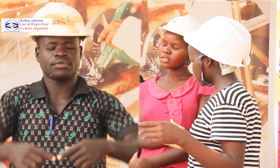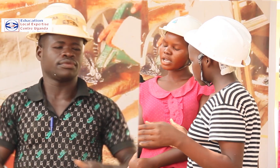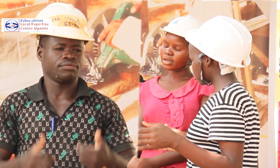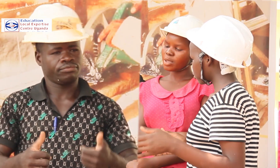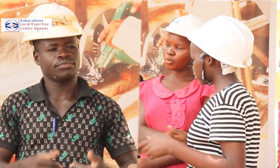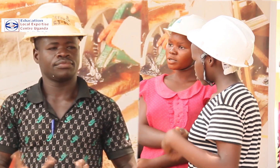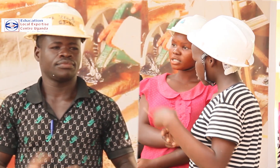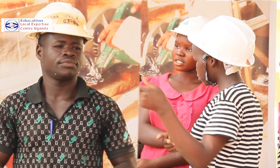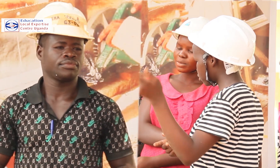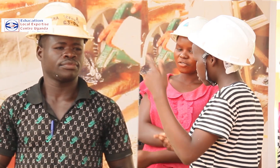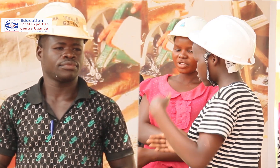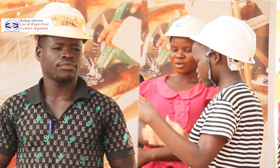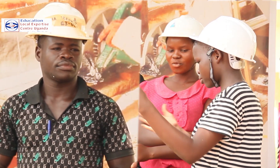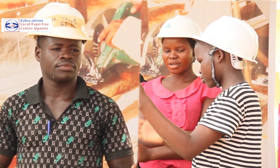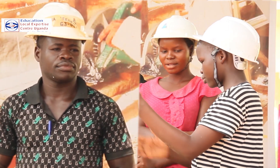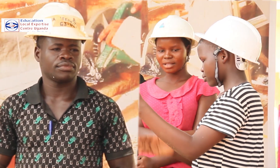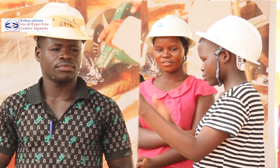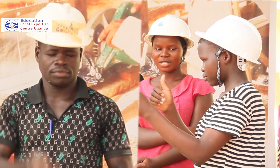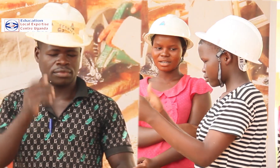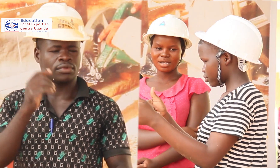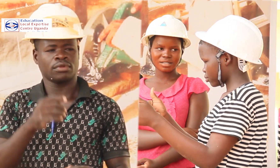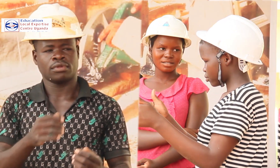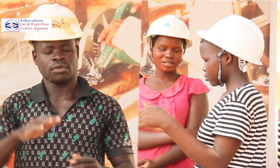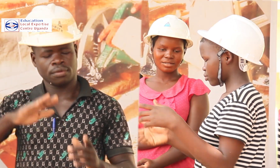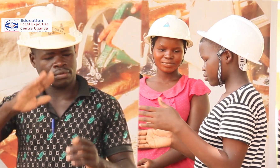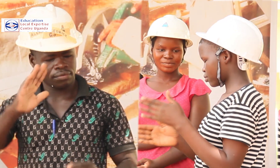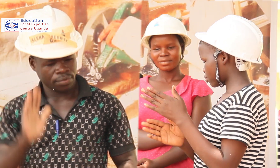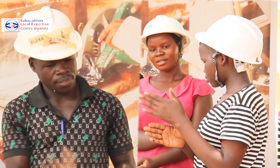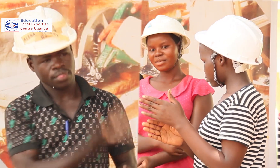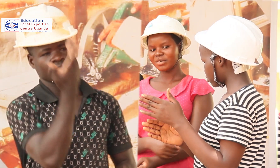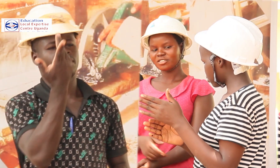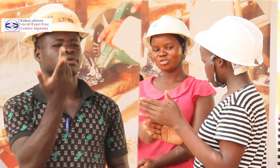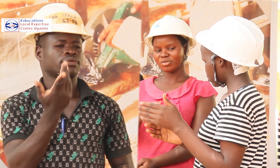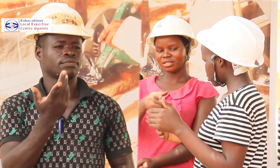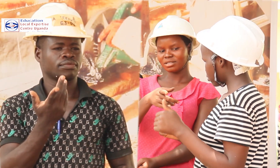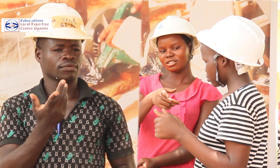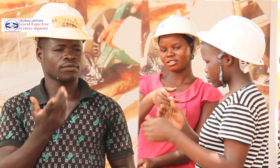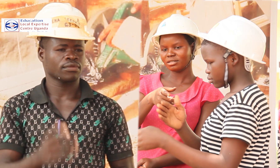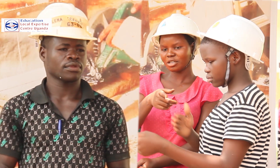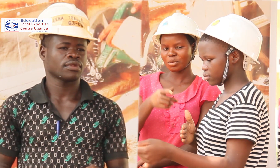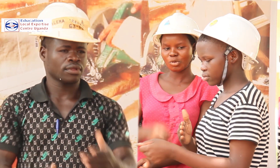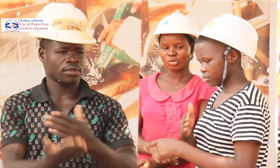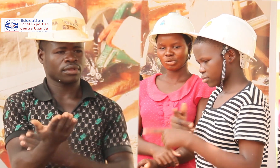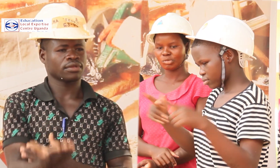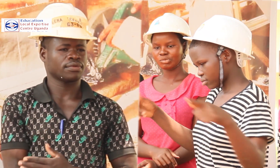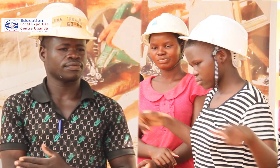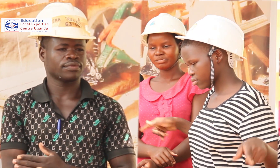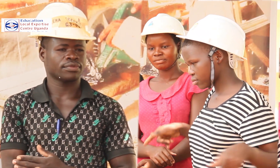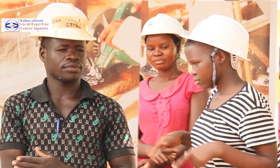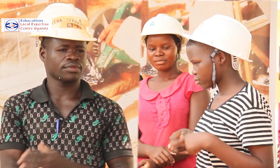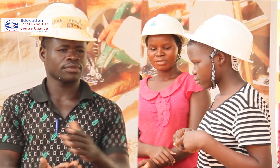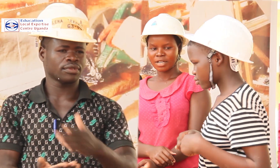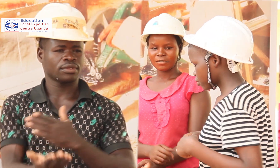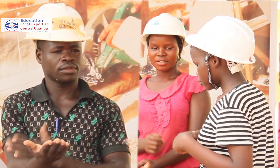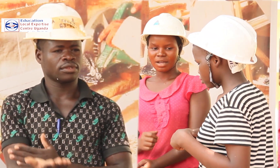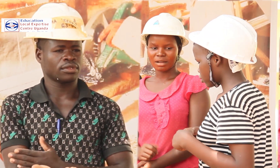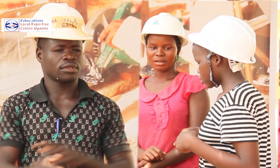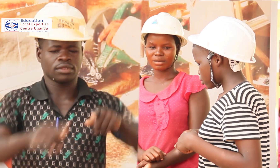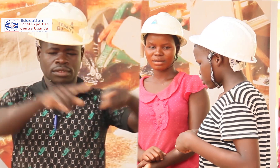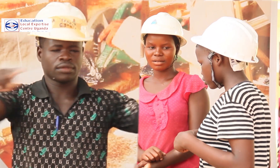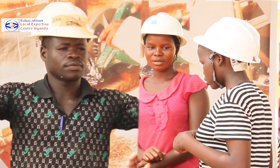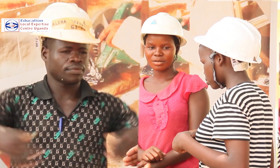they went there, they put that timber very well. After that, they managed to cut that table.